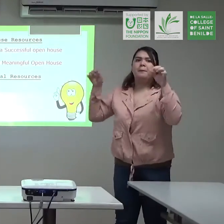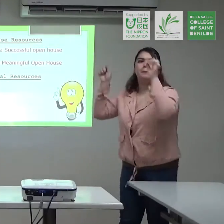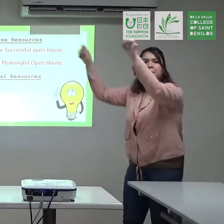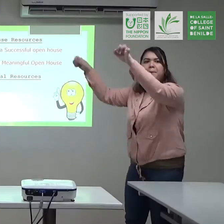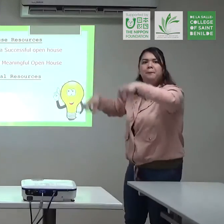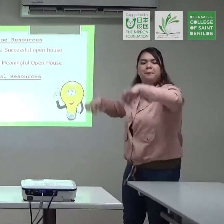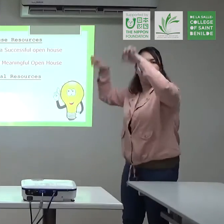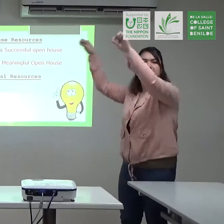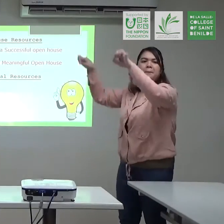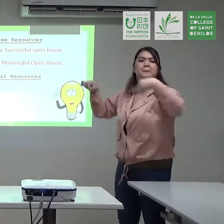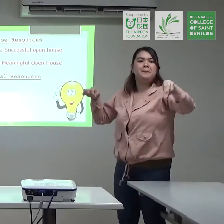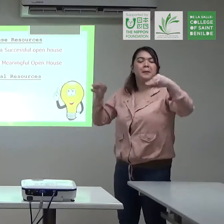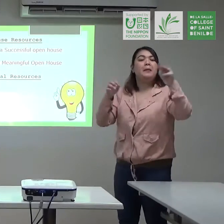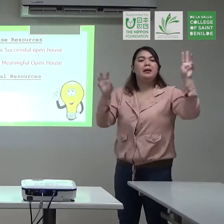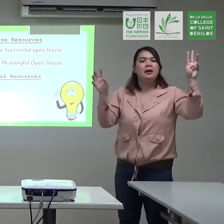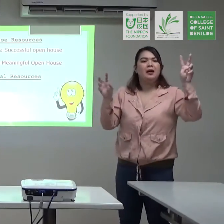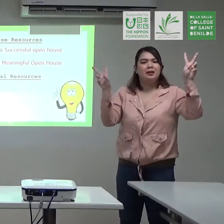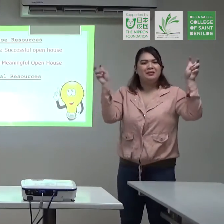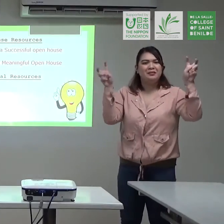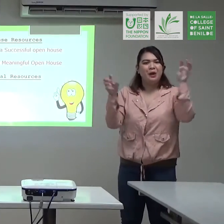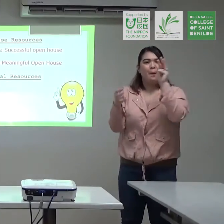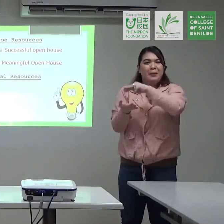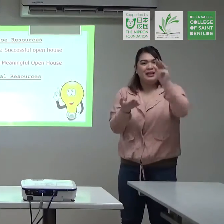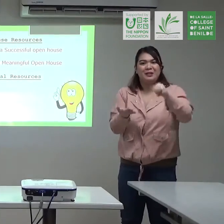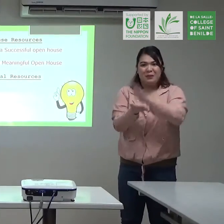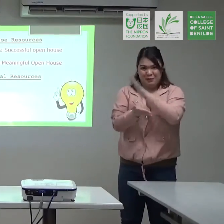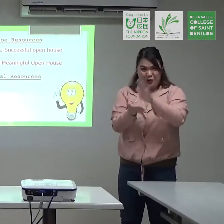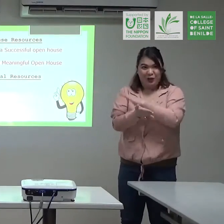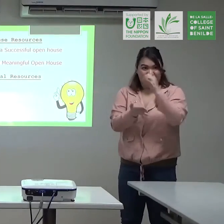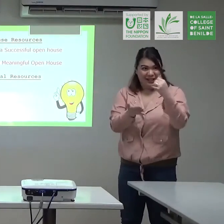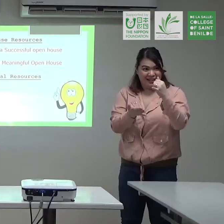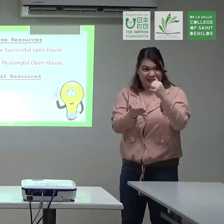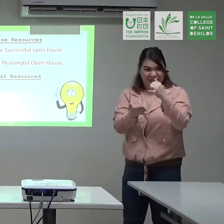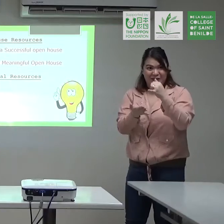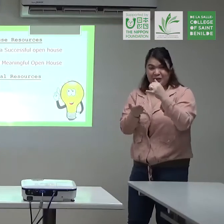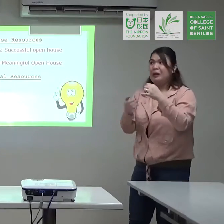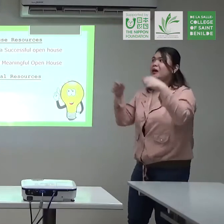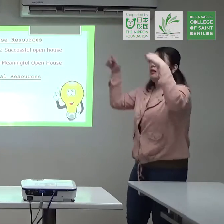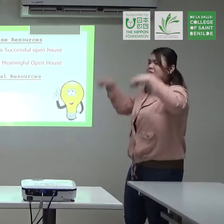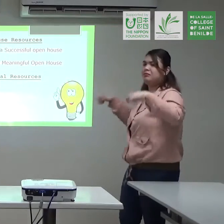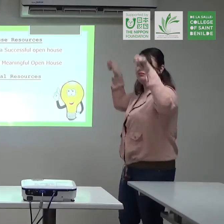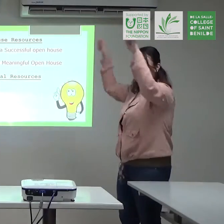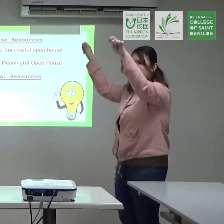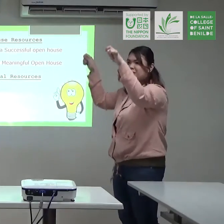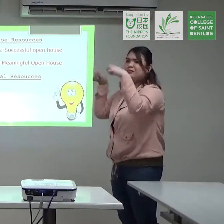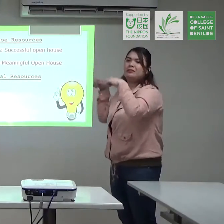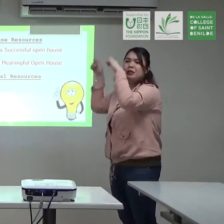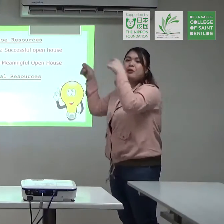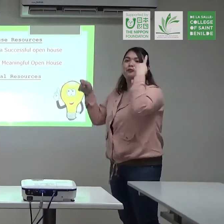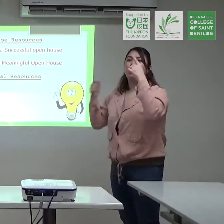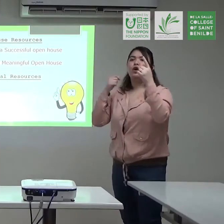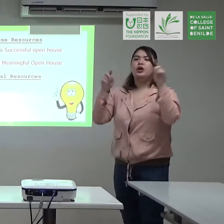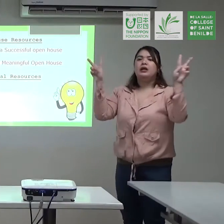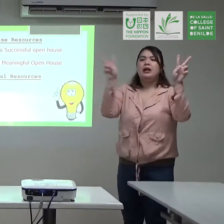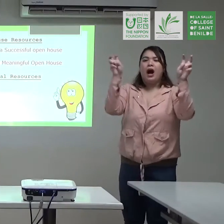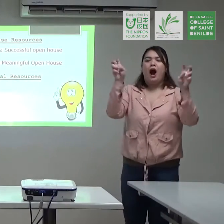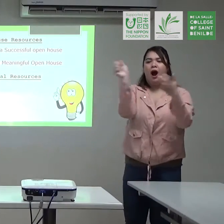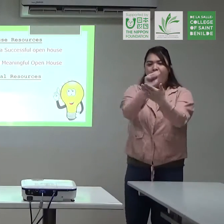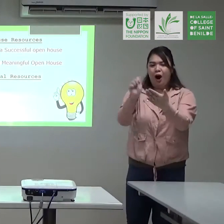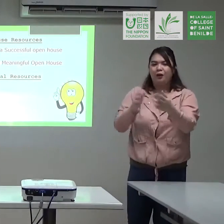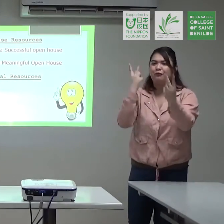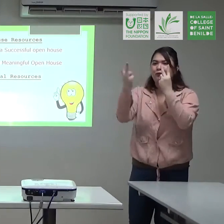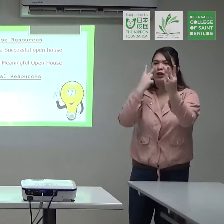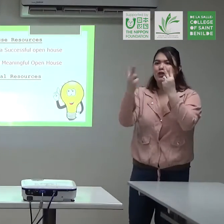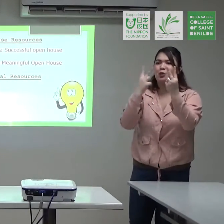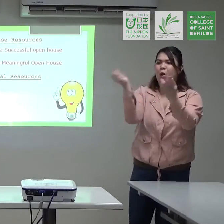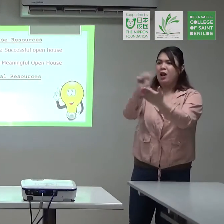paper. Ano not Manila paper? Newspaper. They put the newspaper. It was an art, visual arts day. You know what the